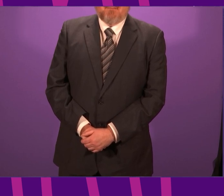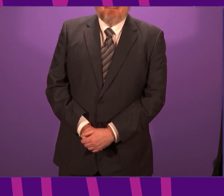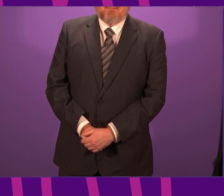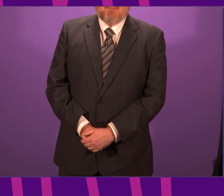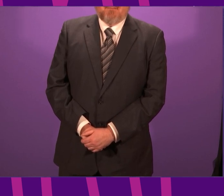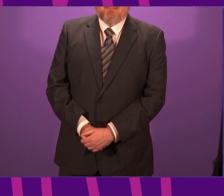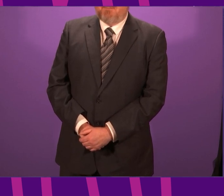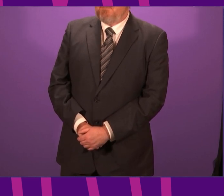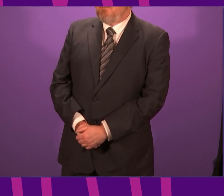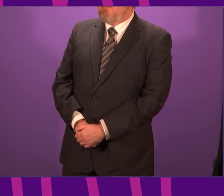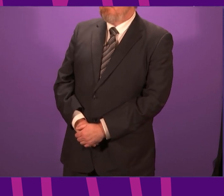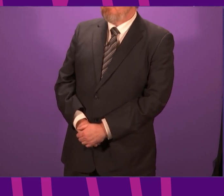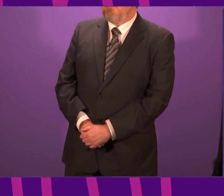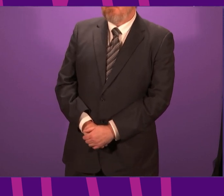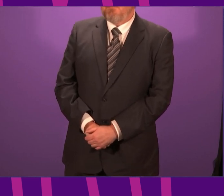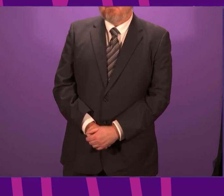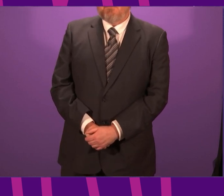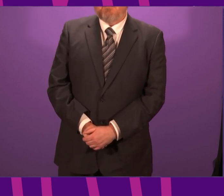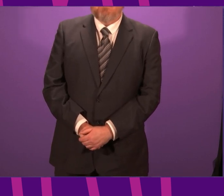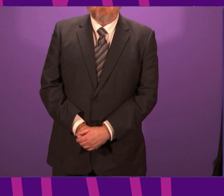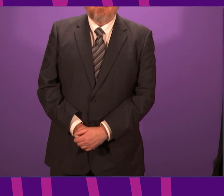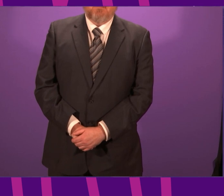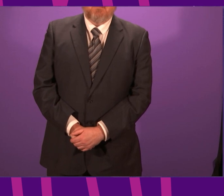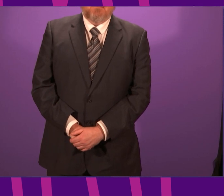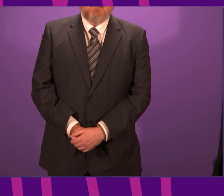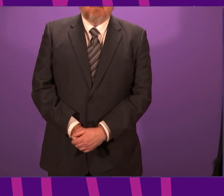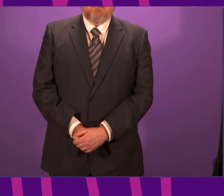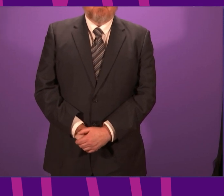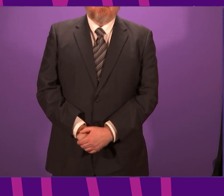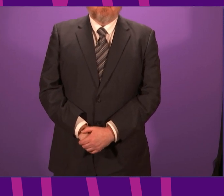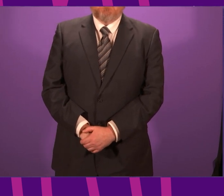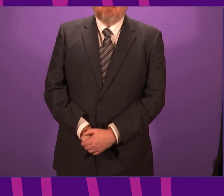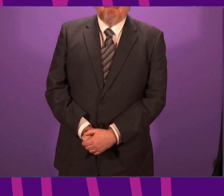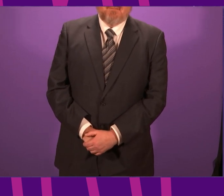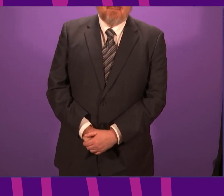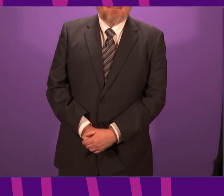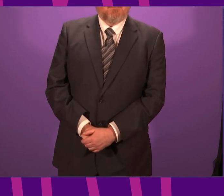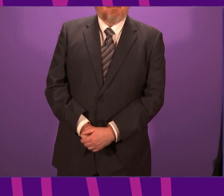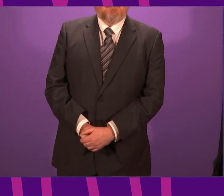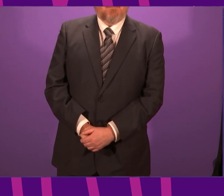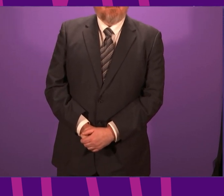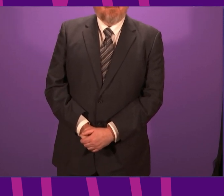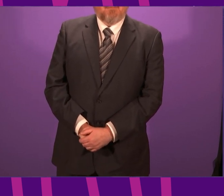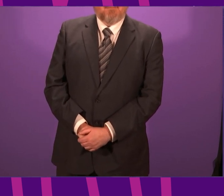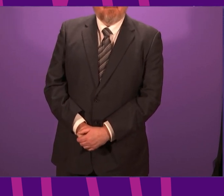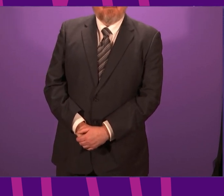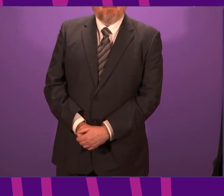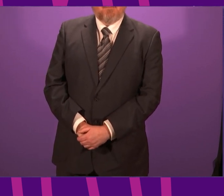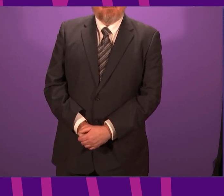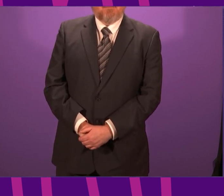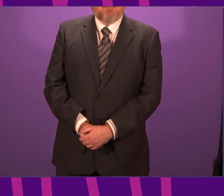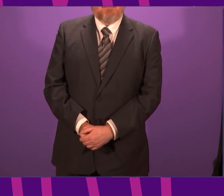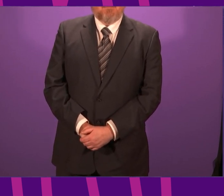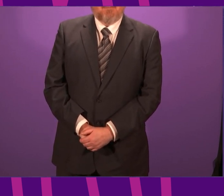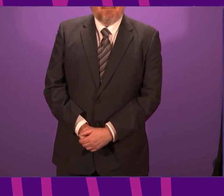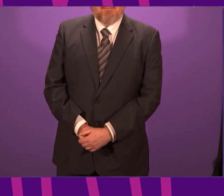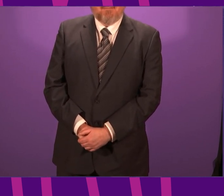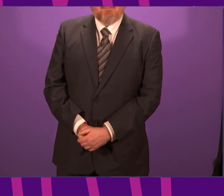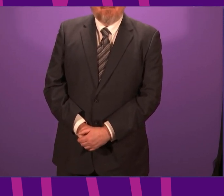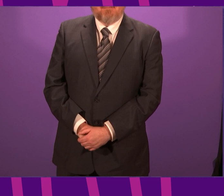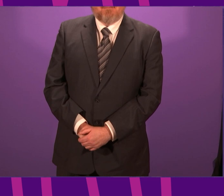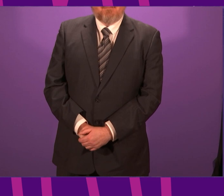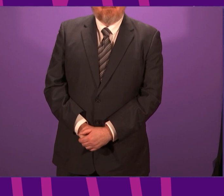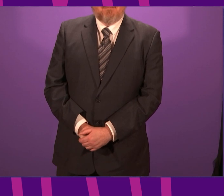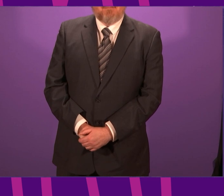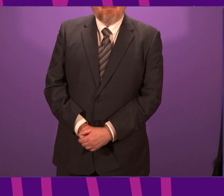and opportunities to properly scrutinise and input into the decisions made. And I also think, furthermore, that the Government's response to other party inputs